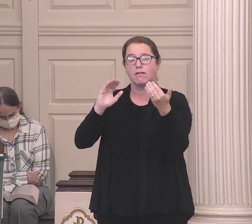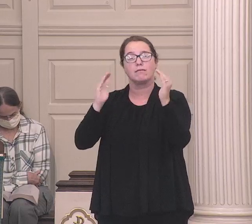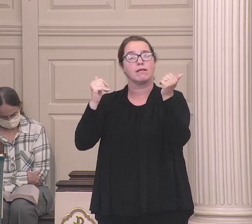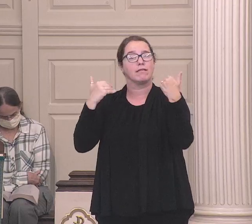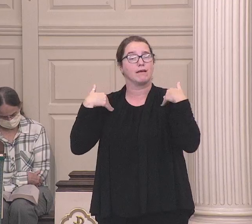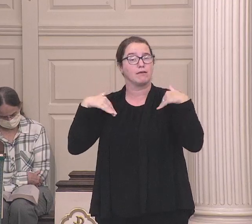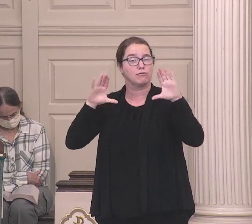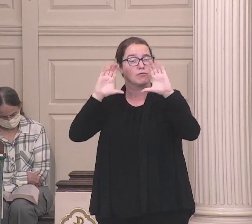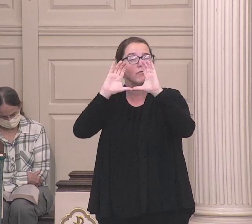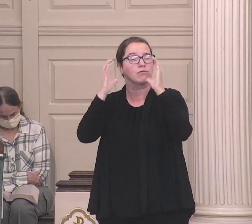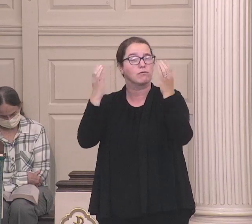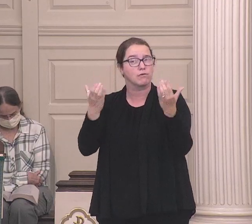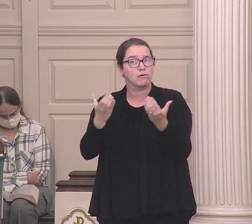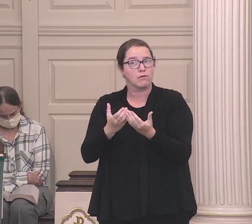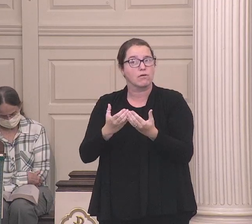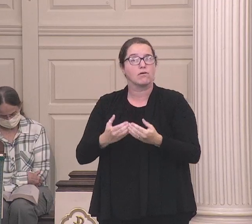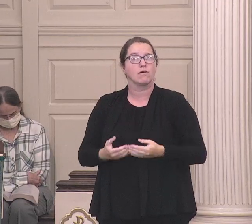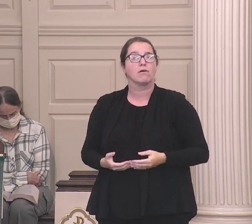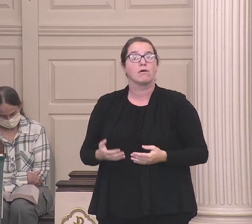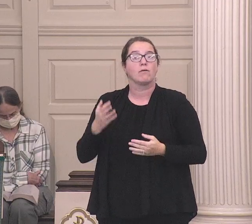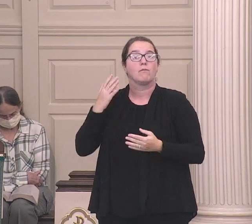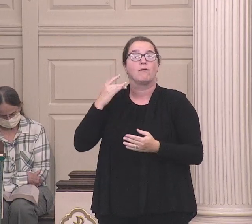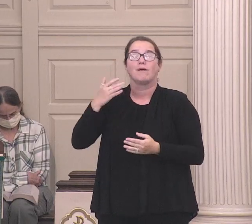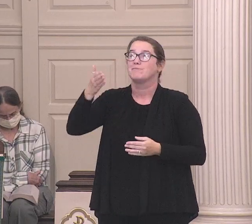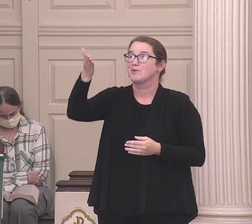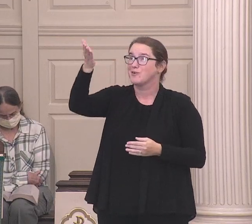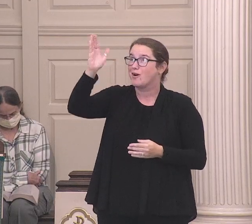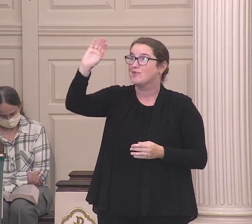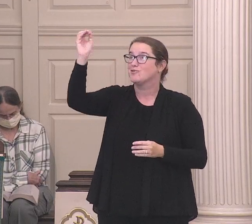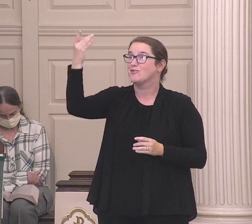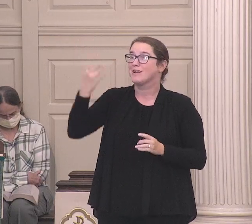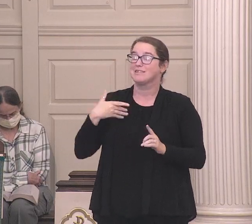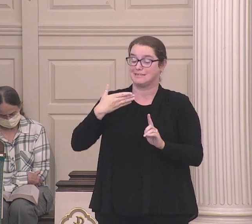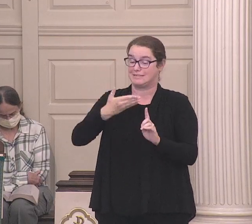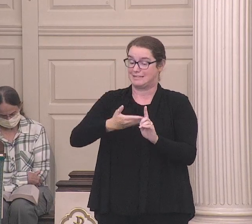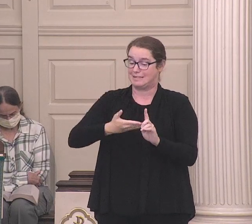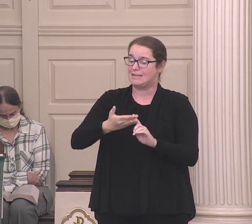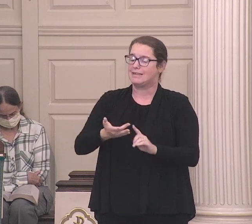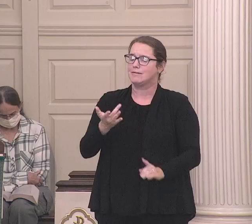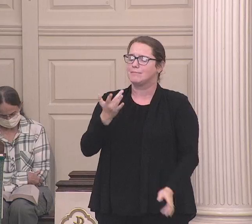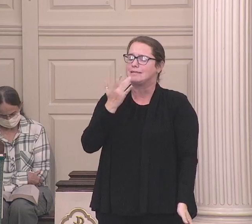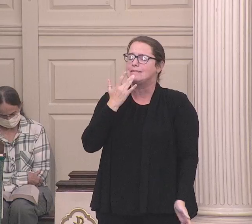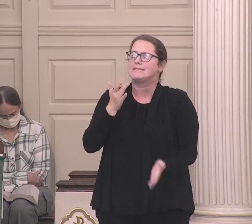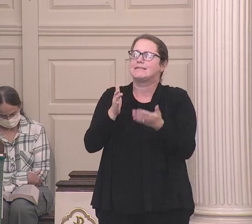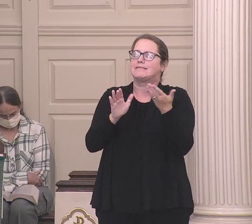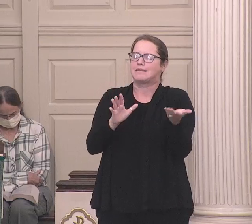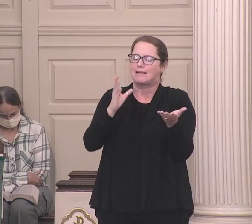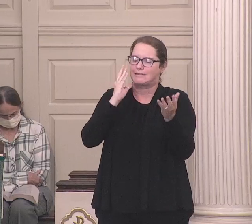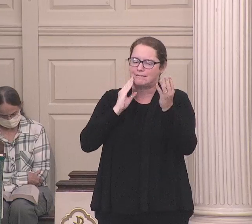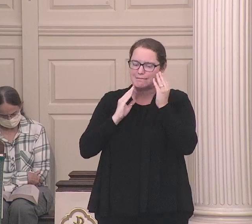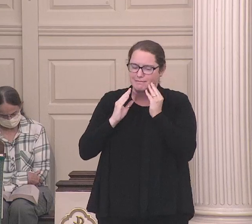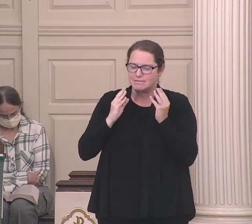angels, that by the grace of God he might taste death for everyone.